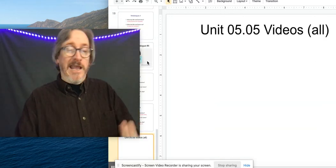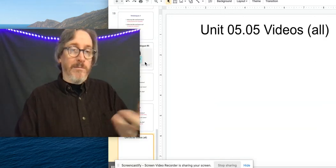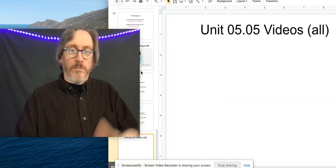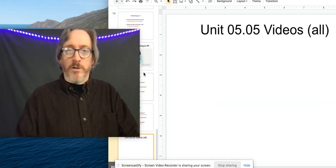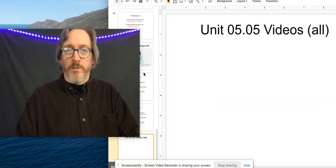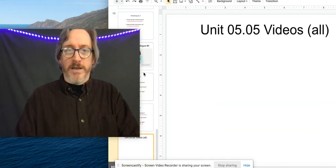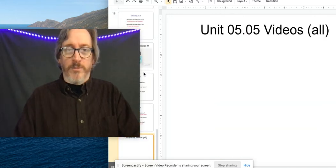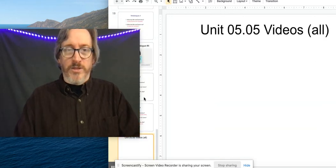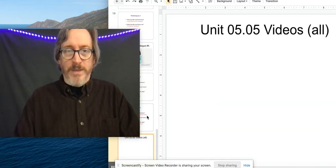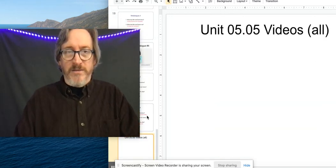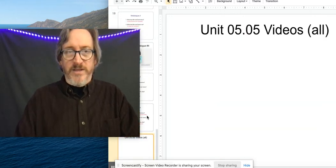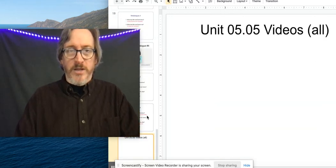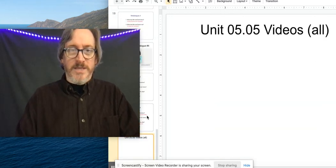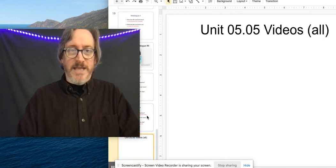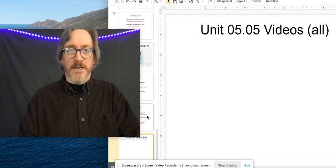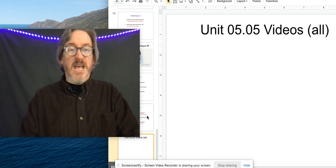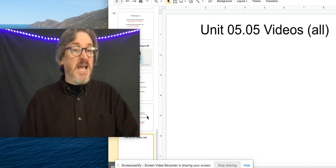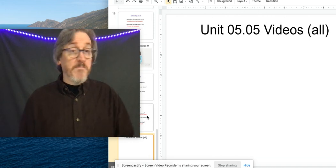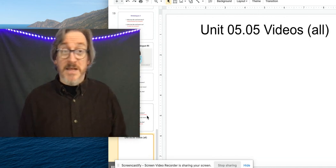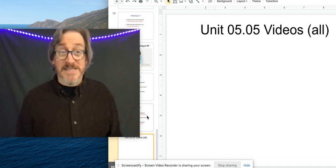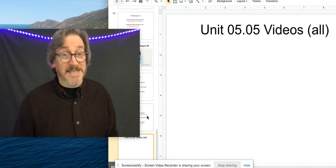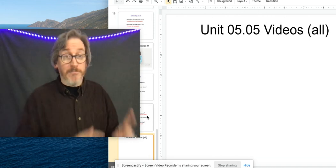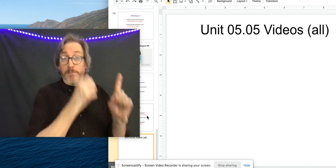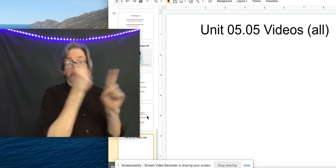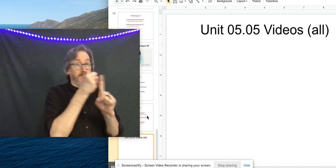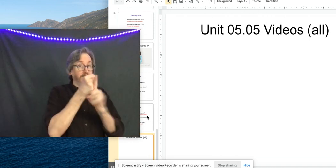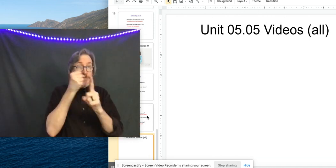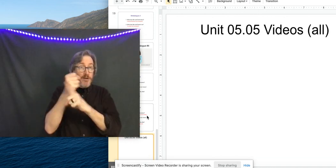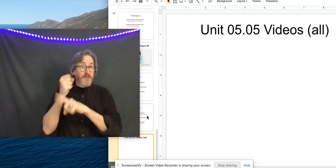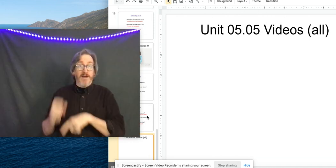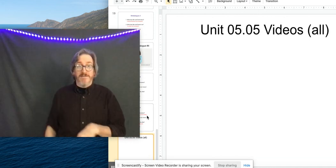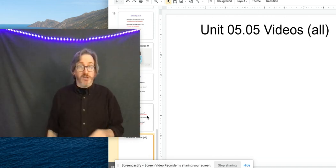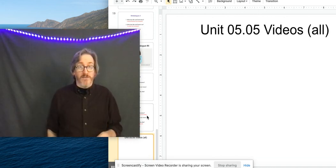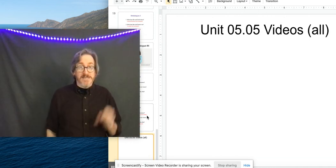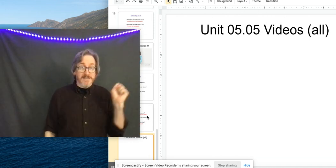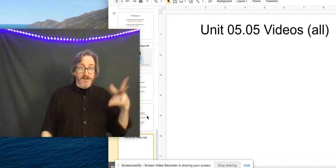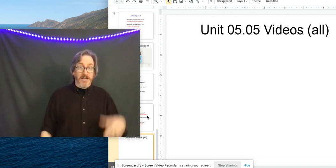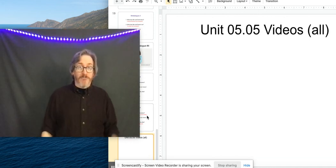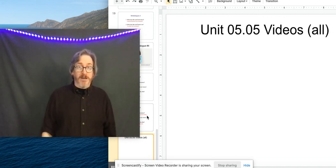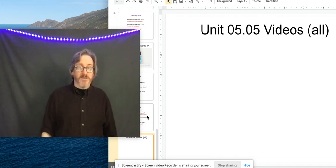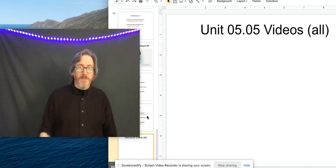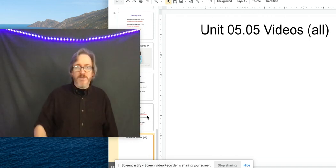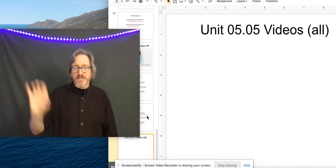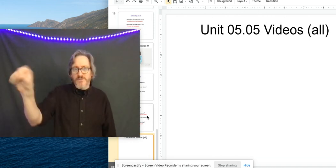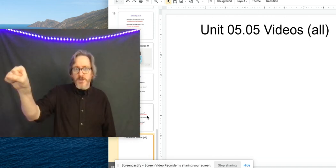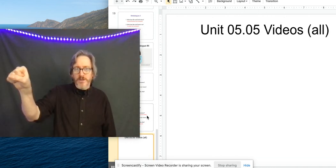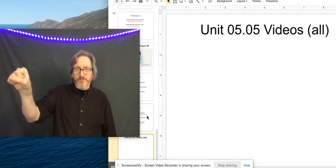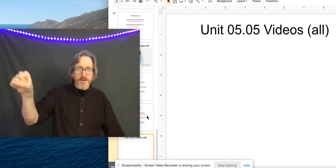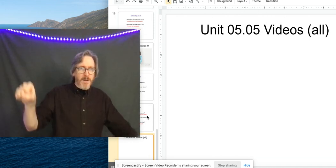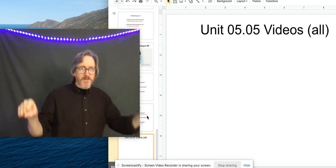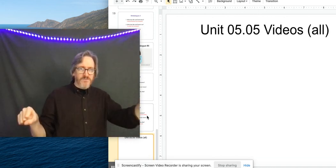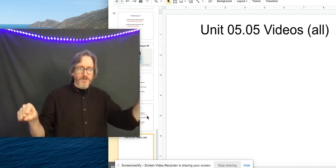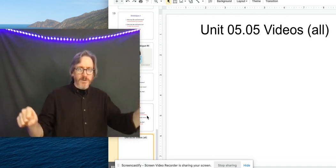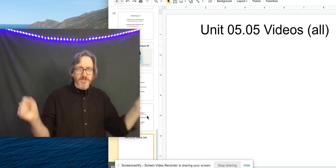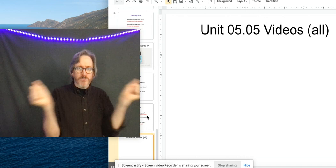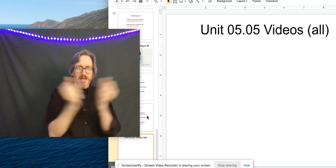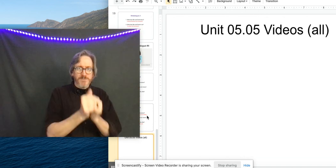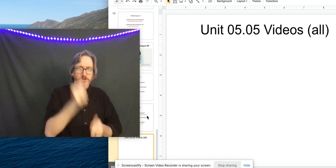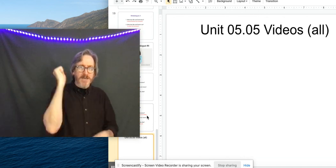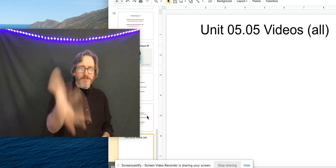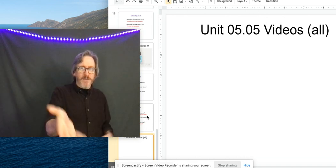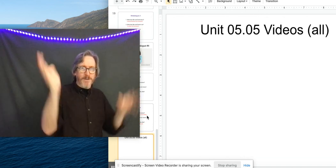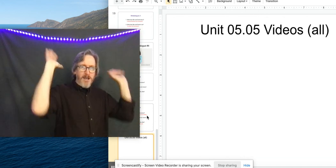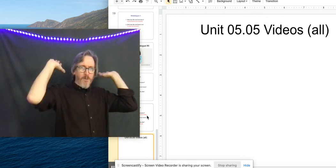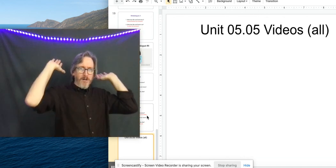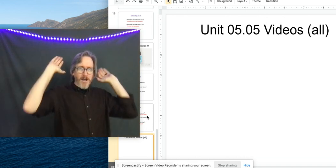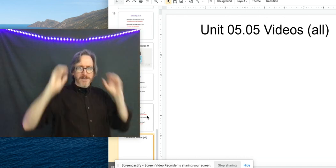And again, we end up with a big video at the end. As I said, remember, Unit 5 is all these little hit and runs. Remember this from Unit 3? Remember this from Unit 2? Let's put them